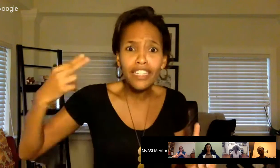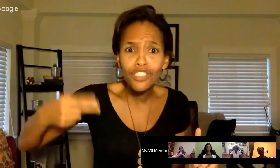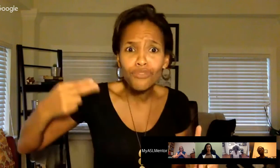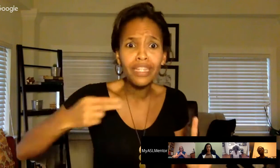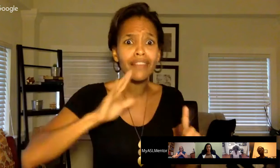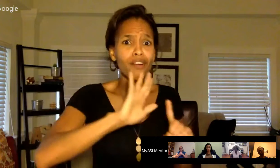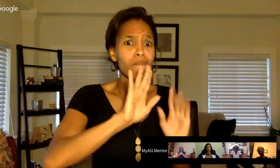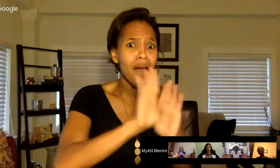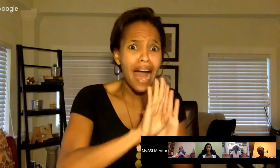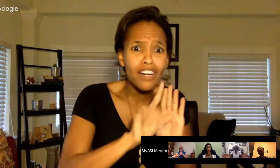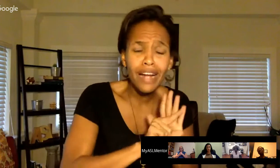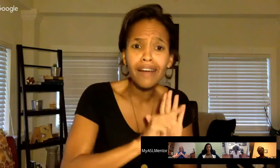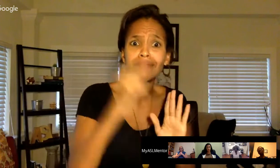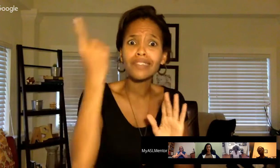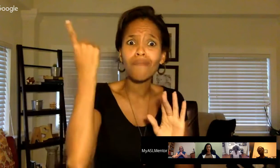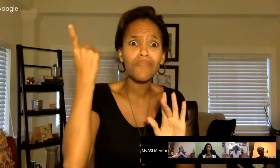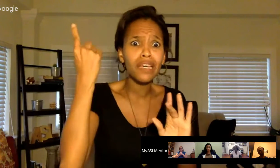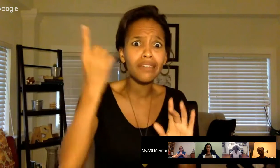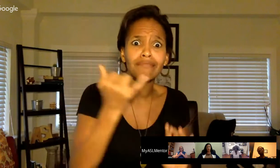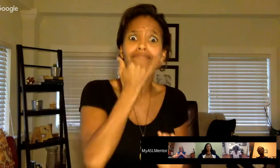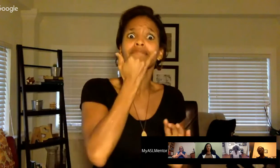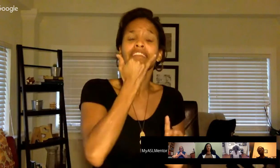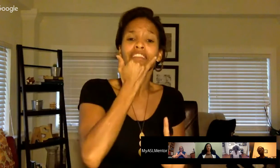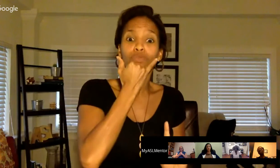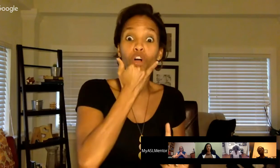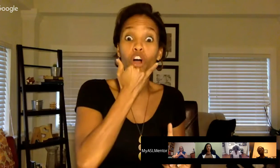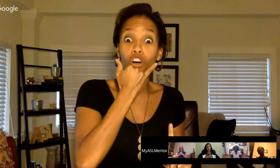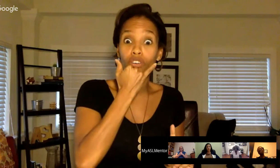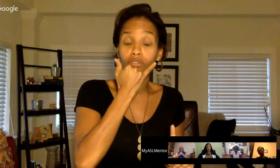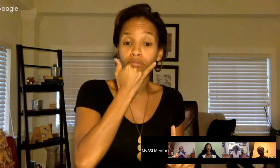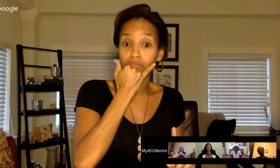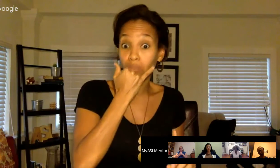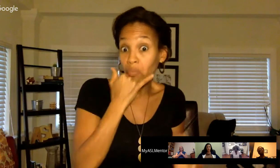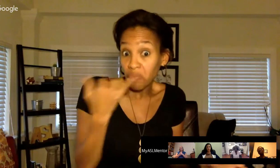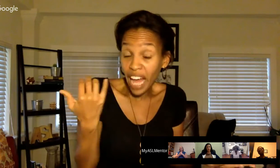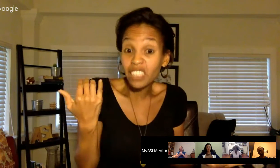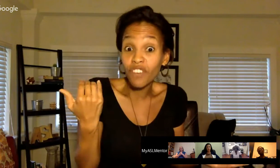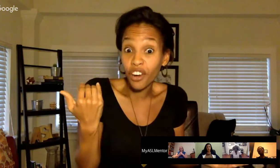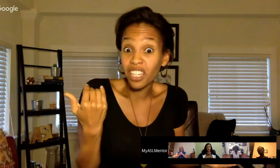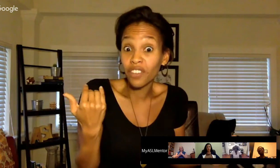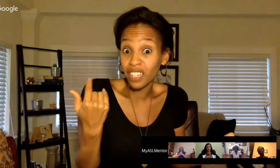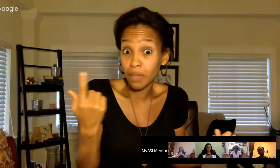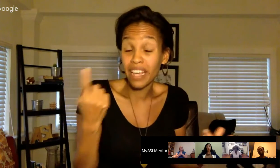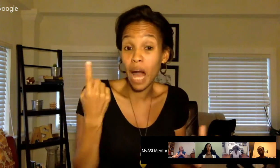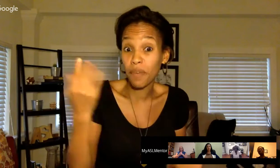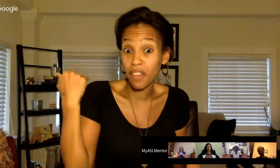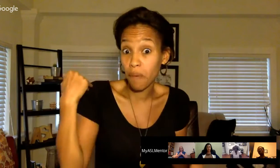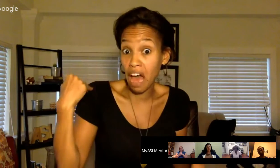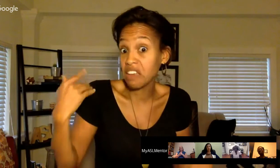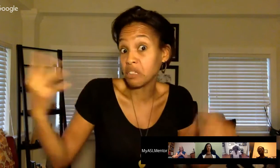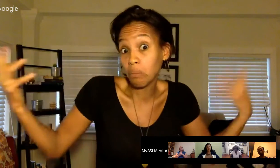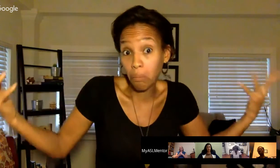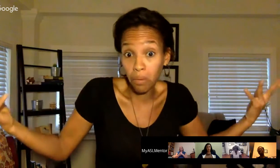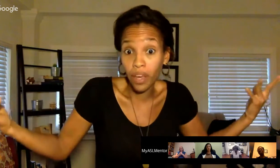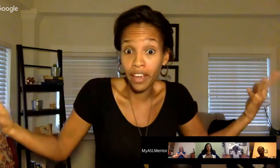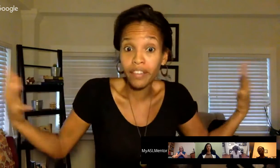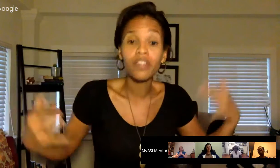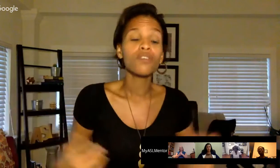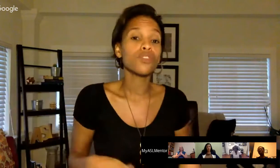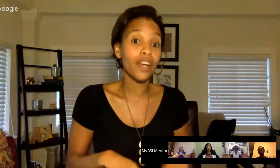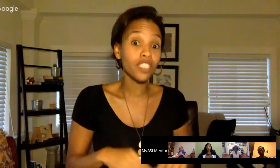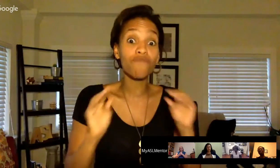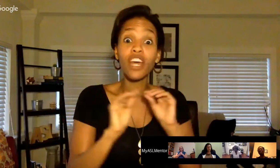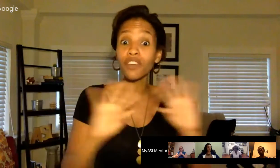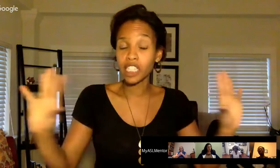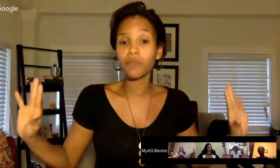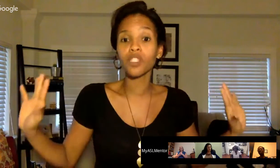Their history, their background, something wrong. That's very clear that it's something happened in the past. Okay,